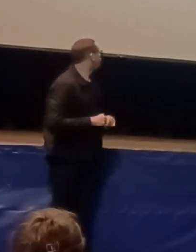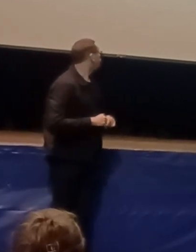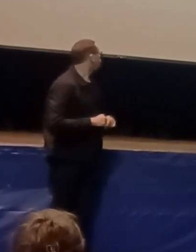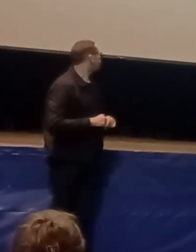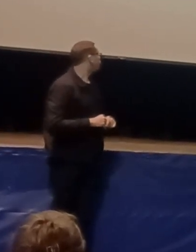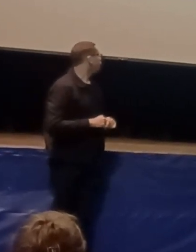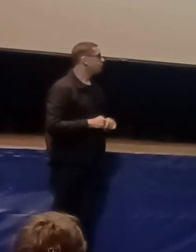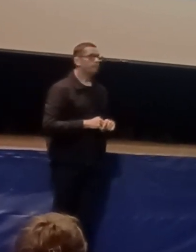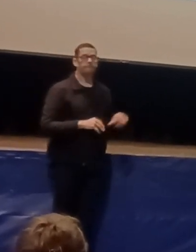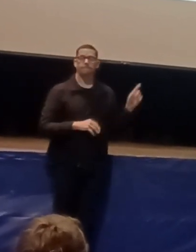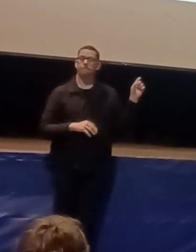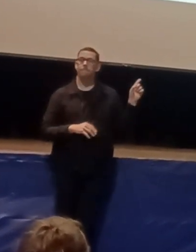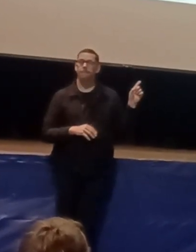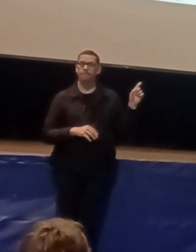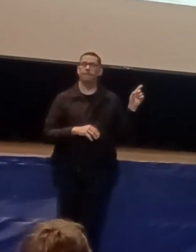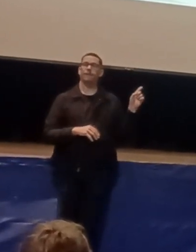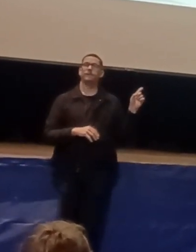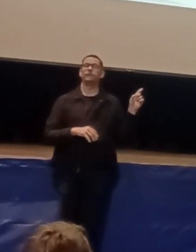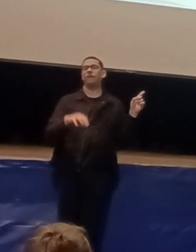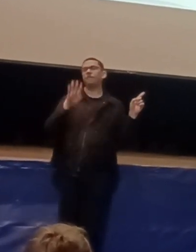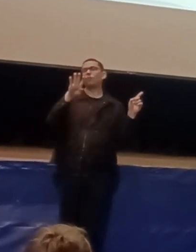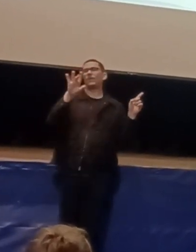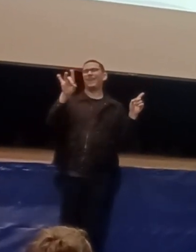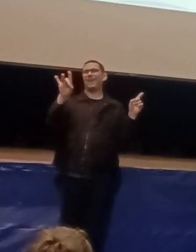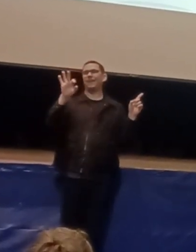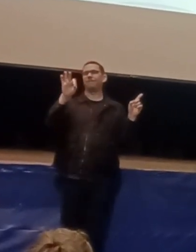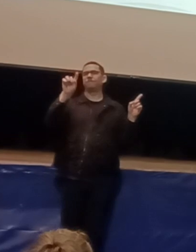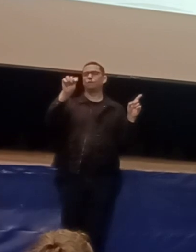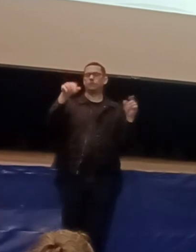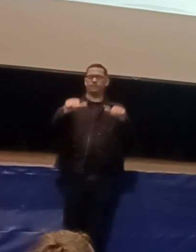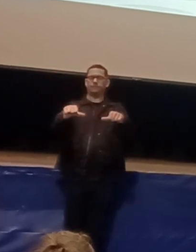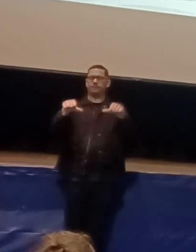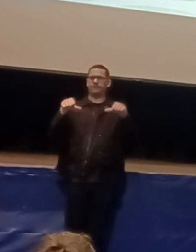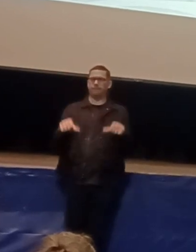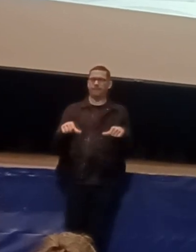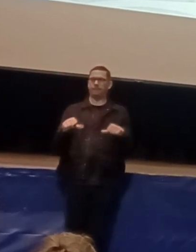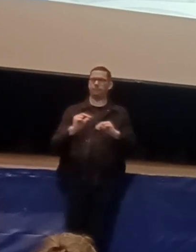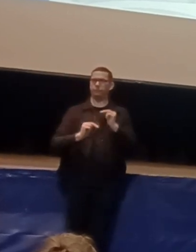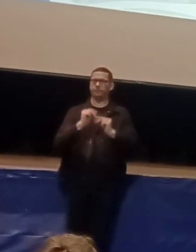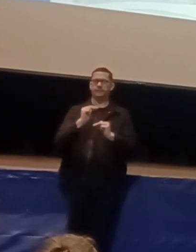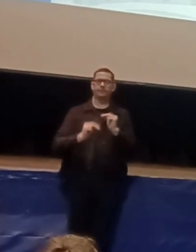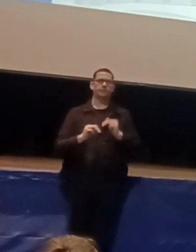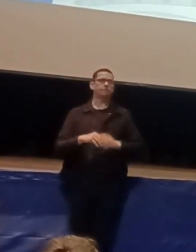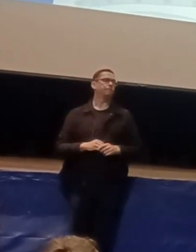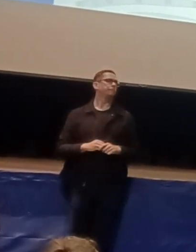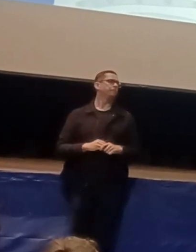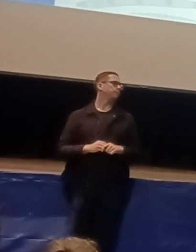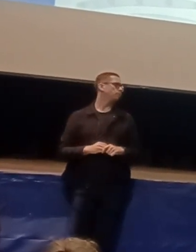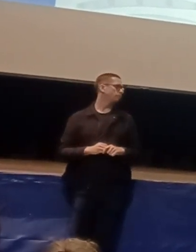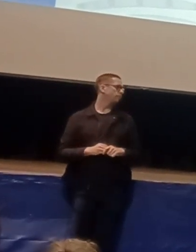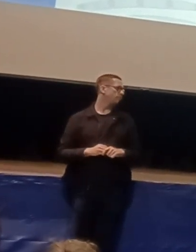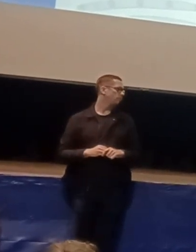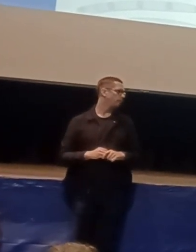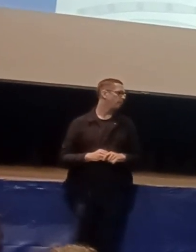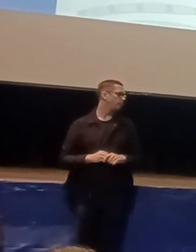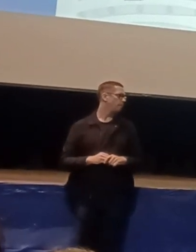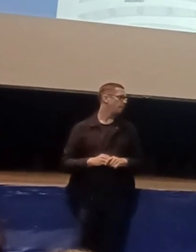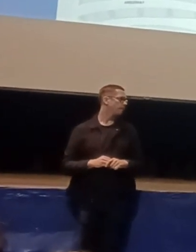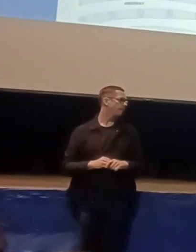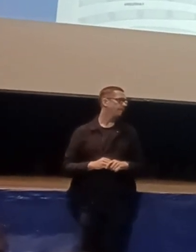this 48-foot setback to our building, we have identified that